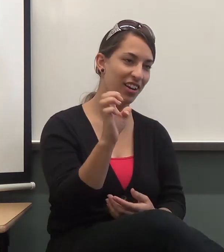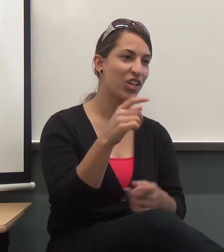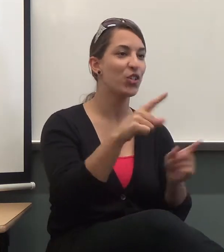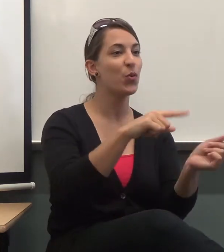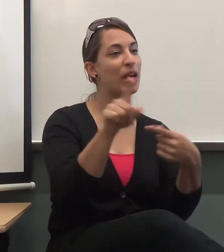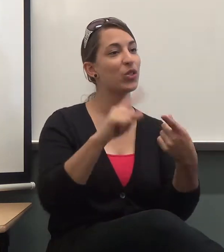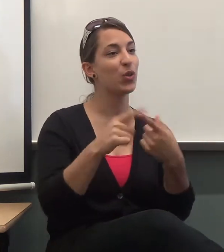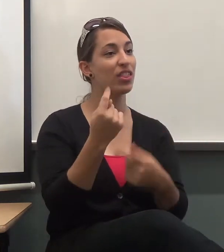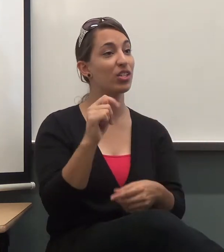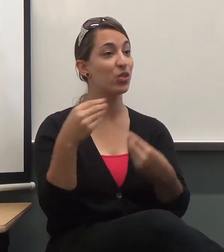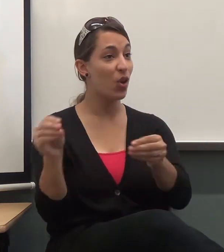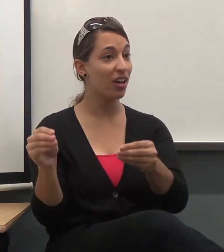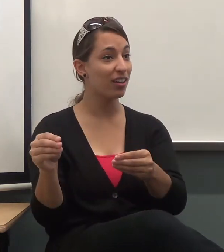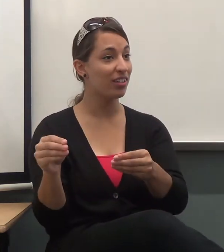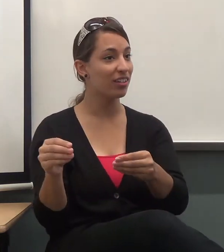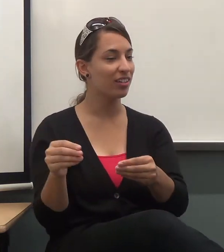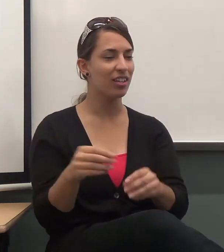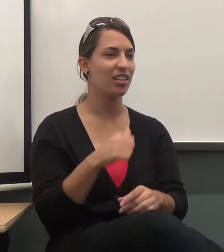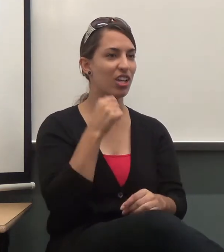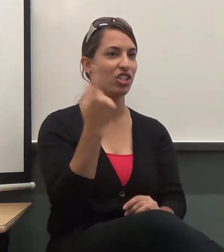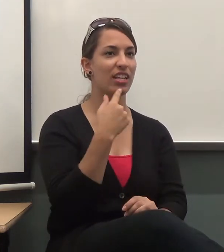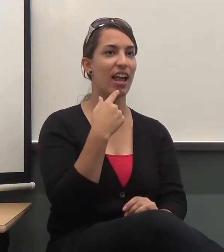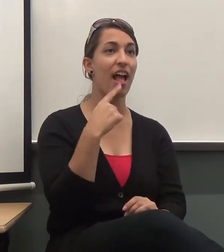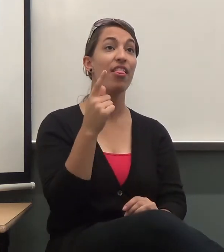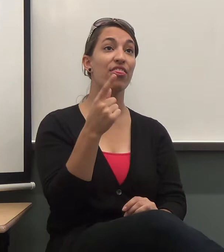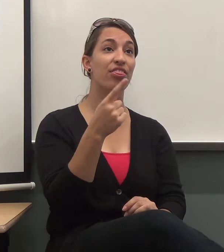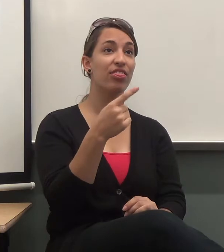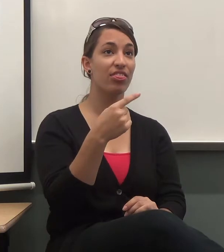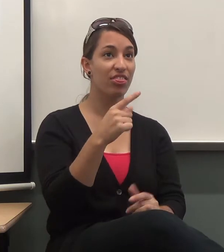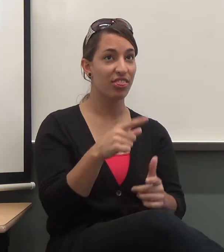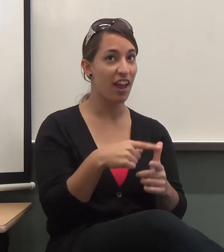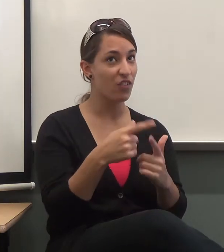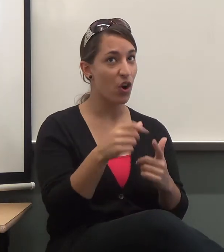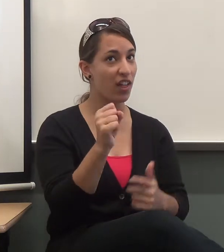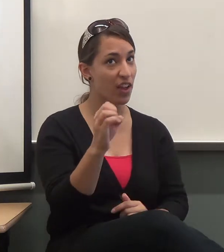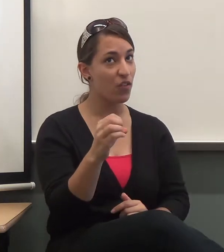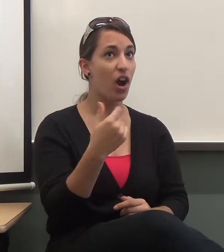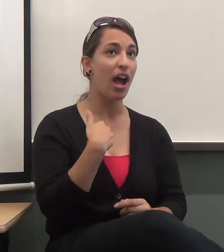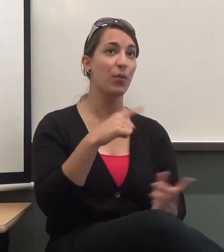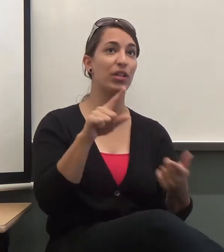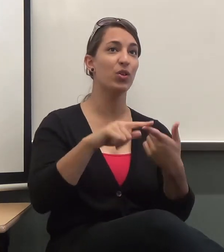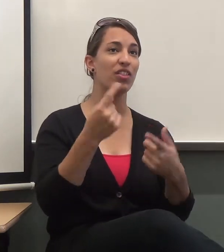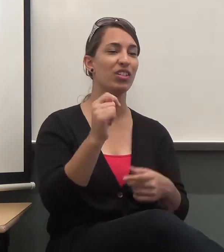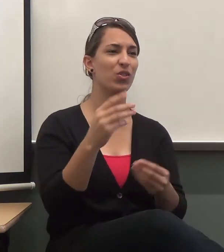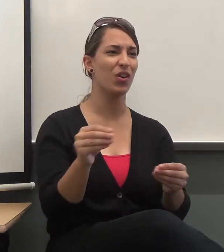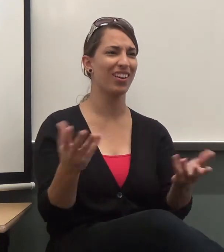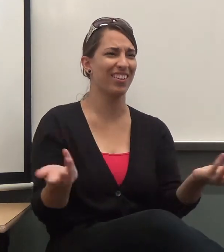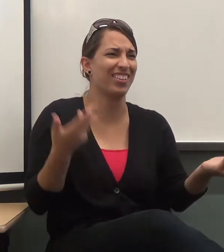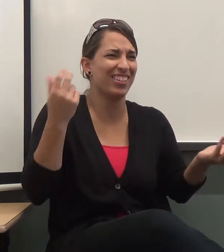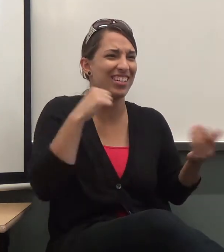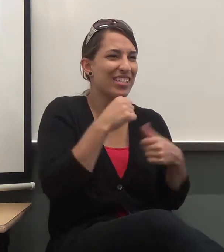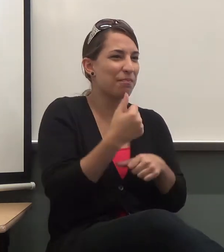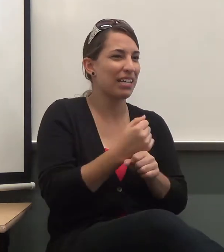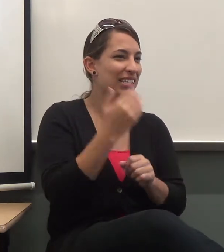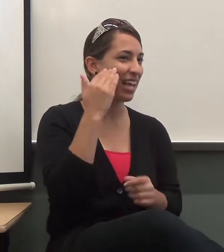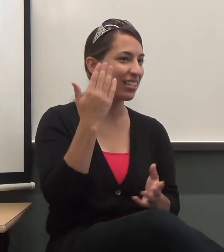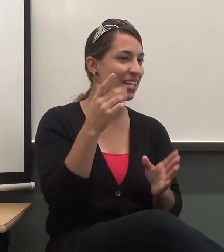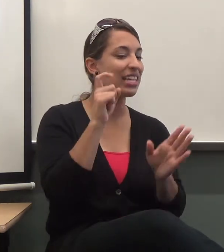That's how you know if it's dependent. If the word in front of it depends on the rest of the statement before it, in order to make sense.